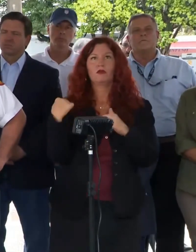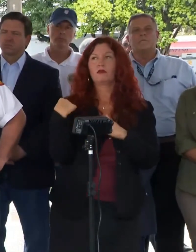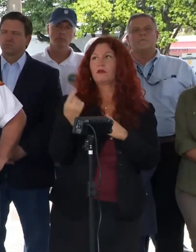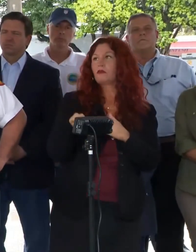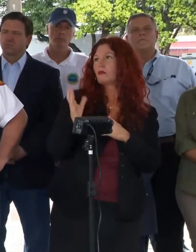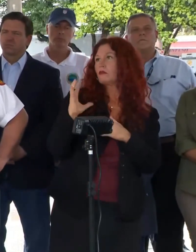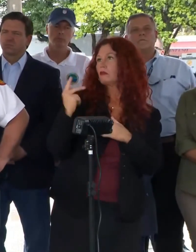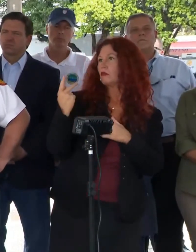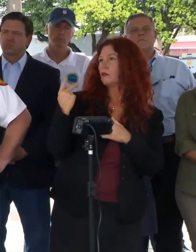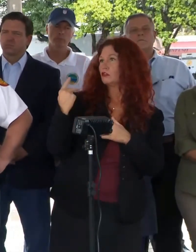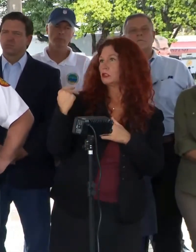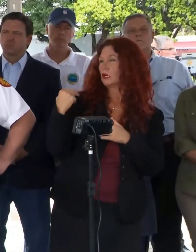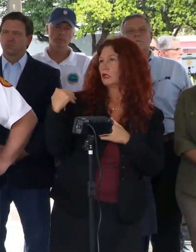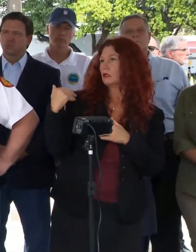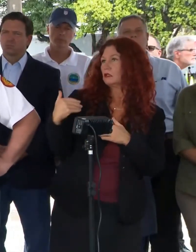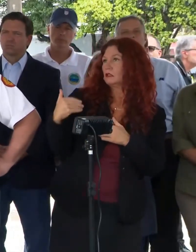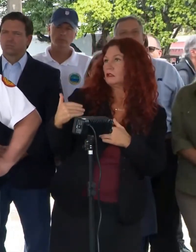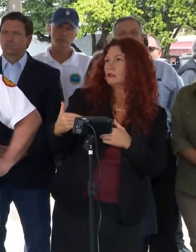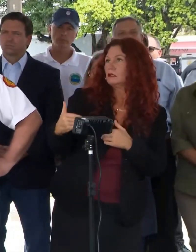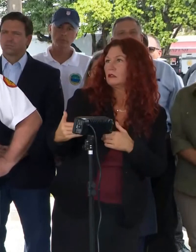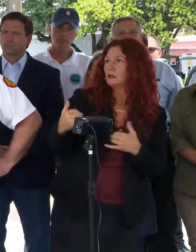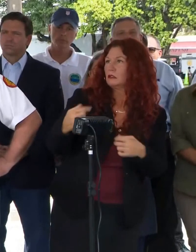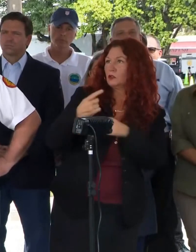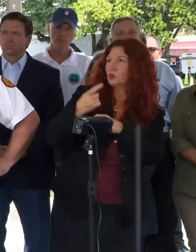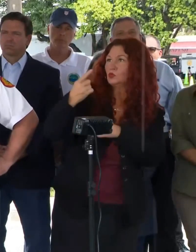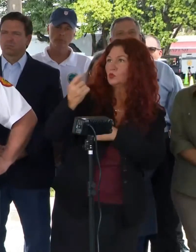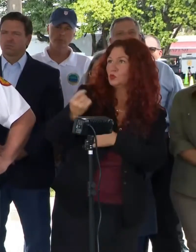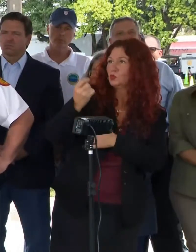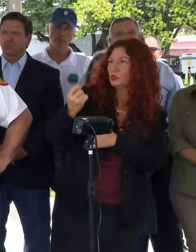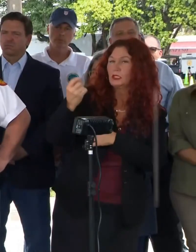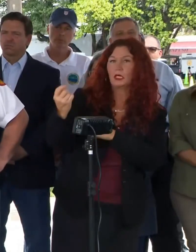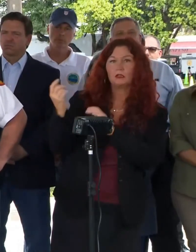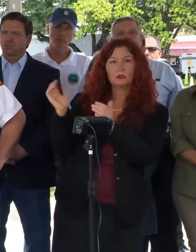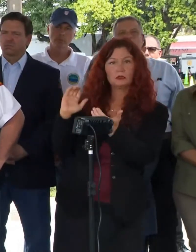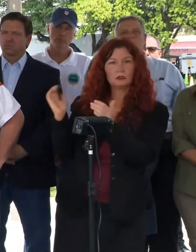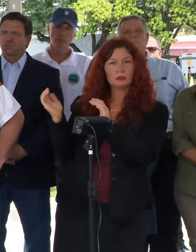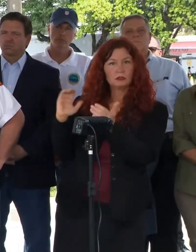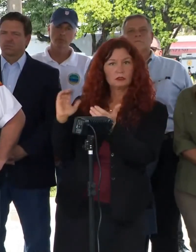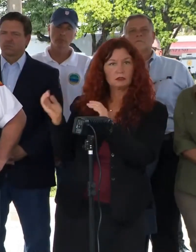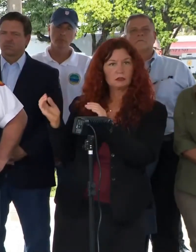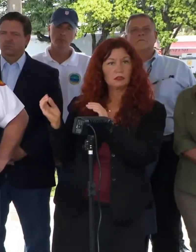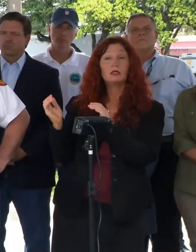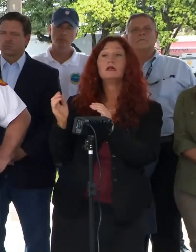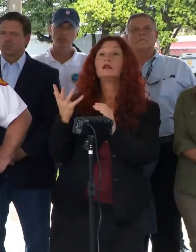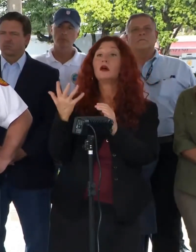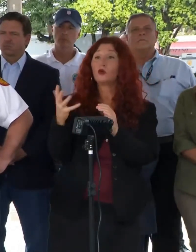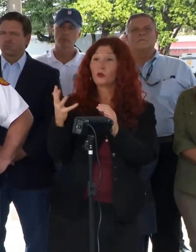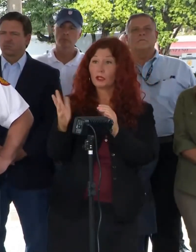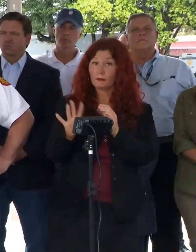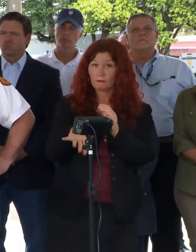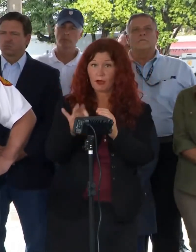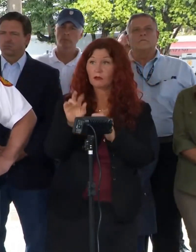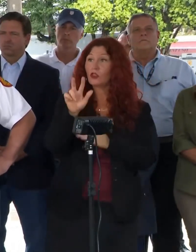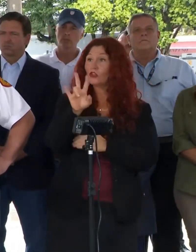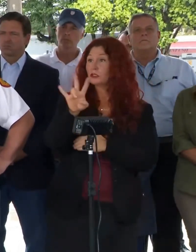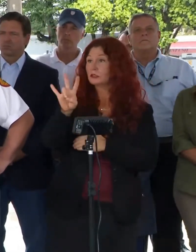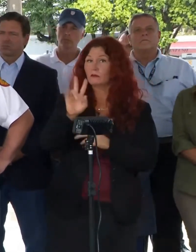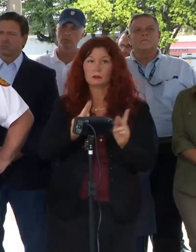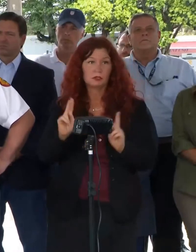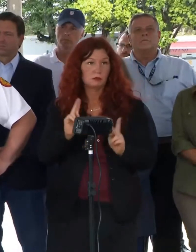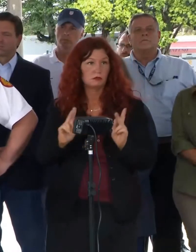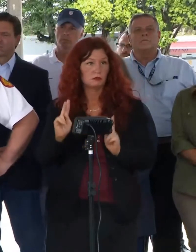type of collapse. Miami-Dade Fire Rescue, we were able during that time frame to remove 37 individuals. 37